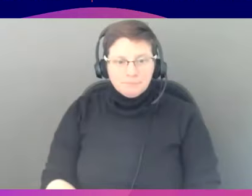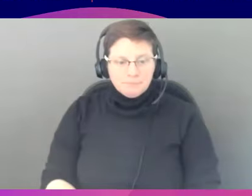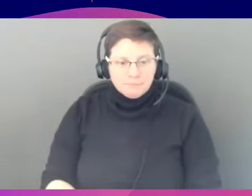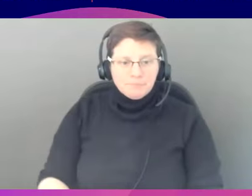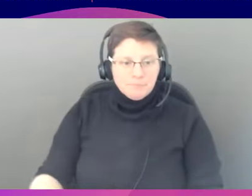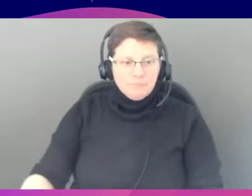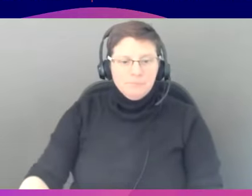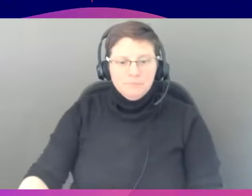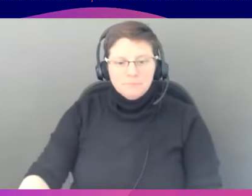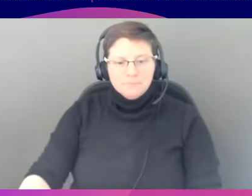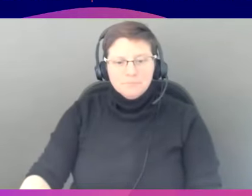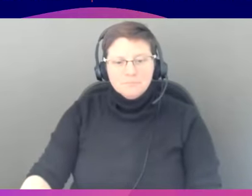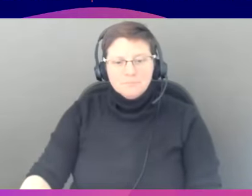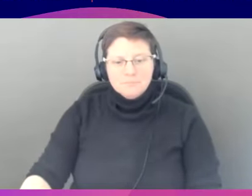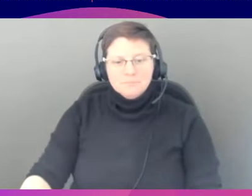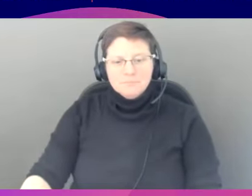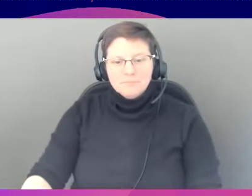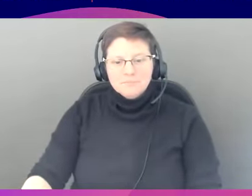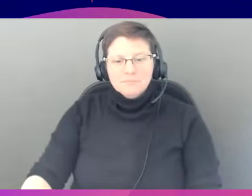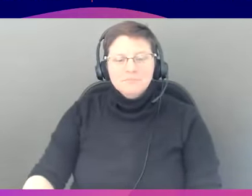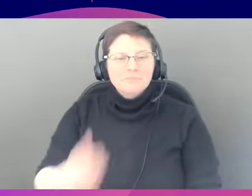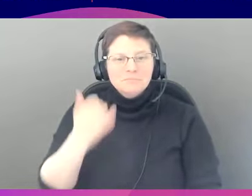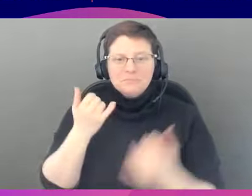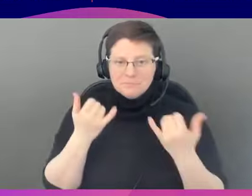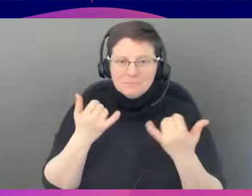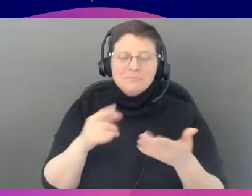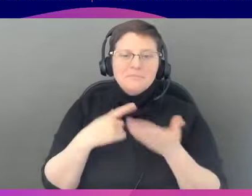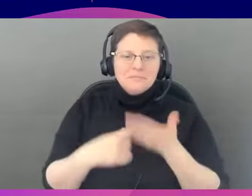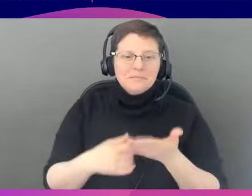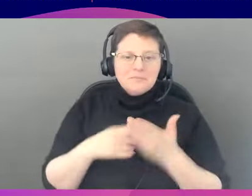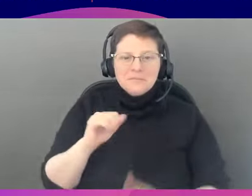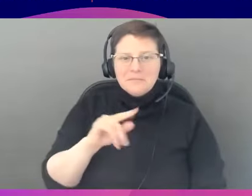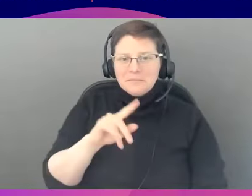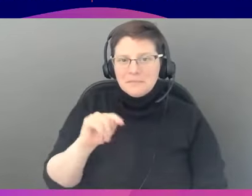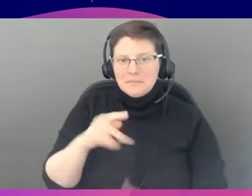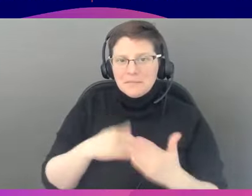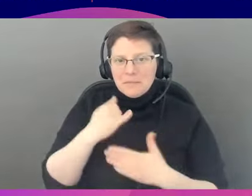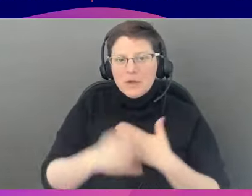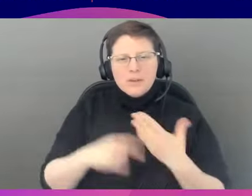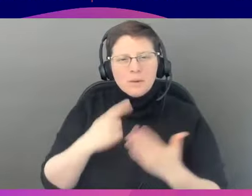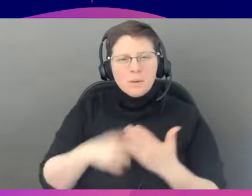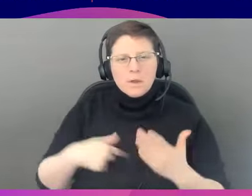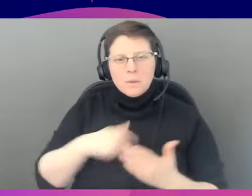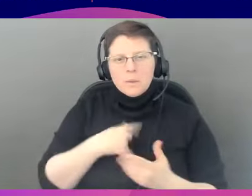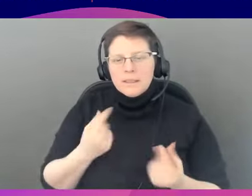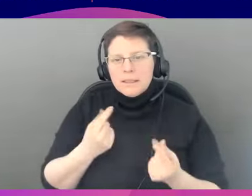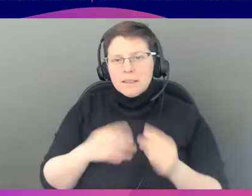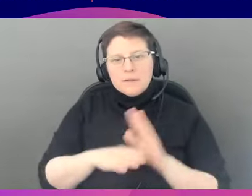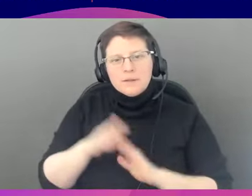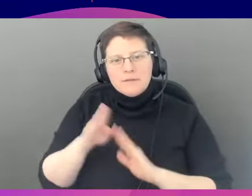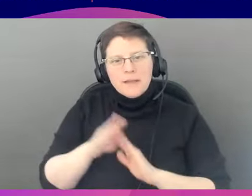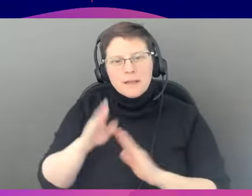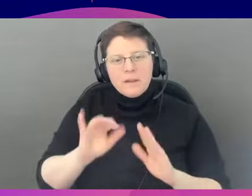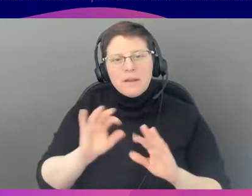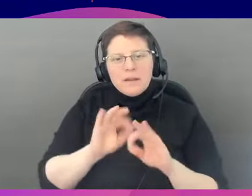Okay, so we're going to start talking about the ACT project and discuss the process that we took to develop the ACT to Keep Families Safe